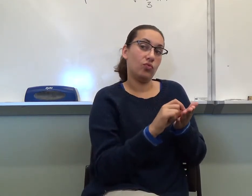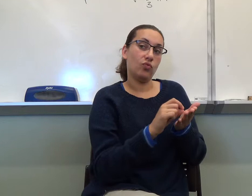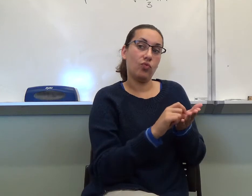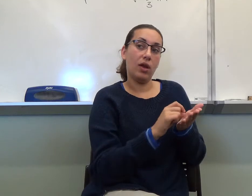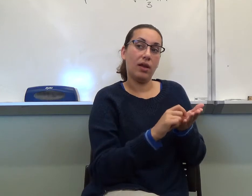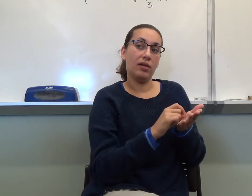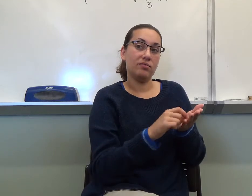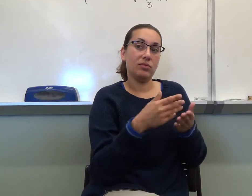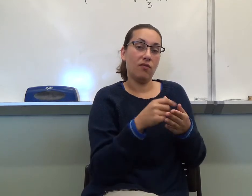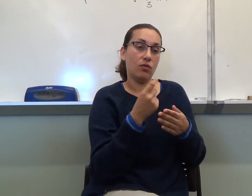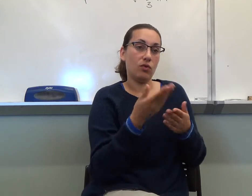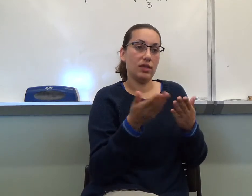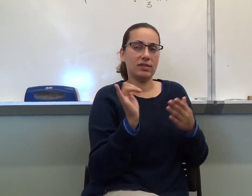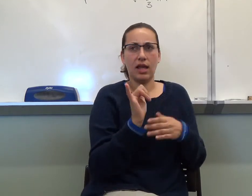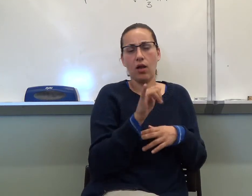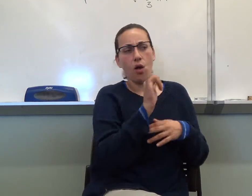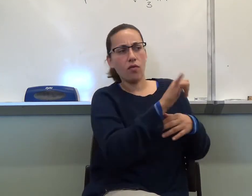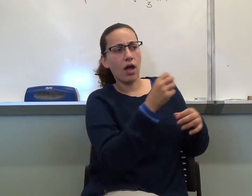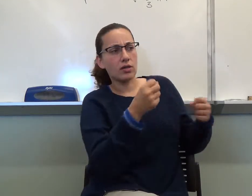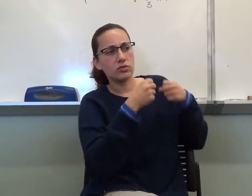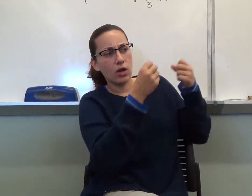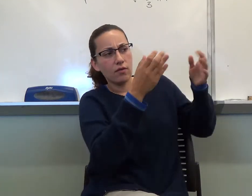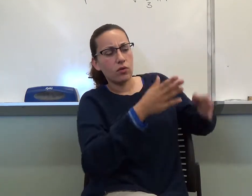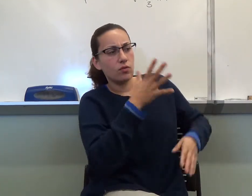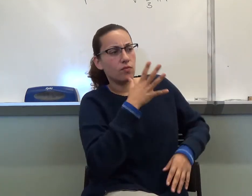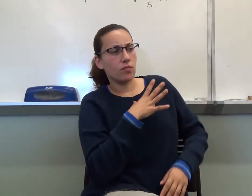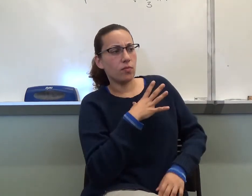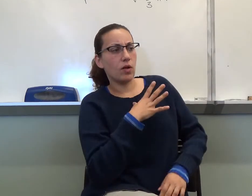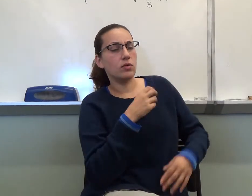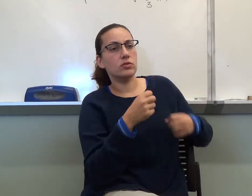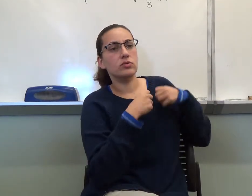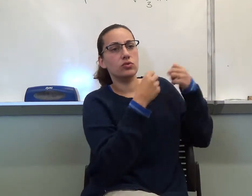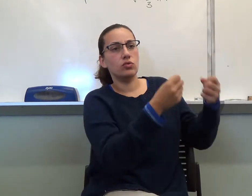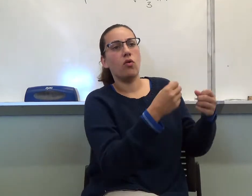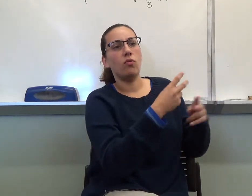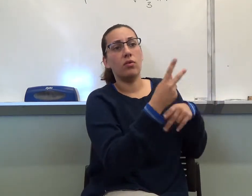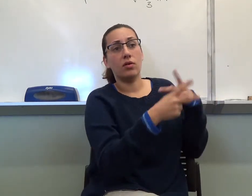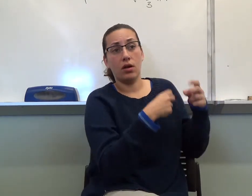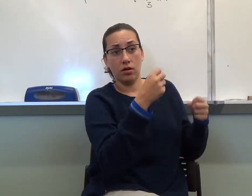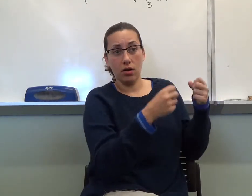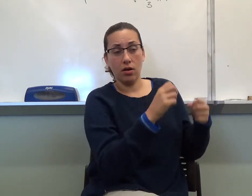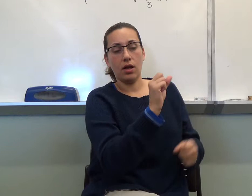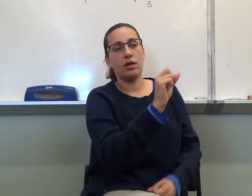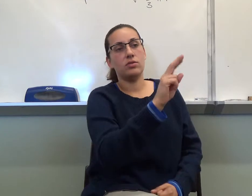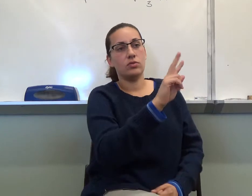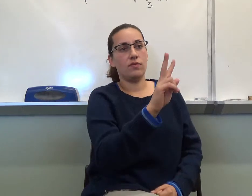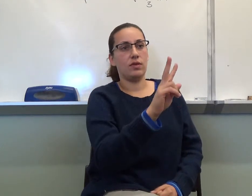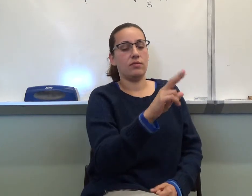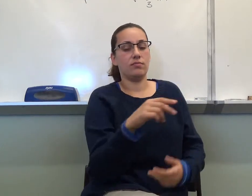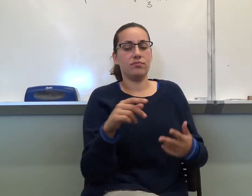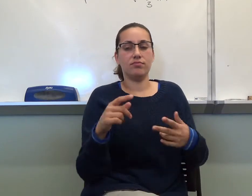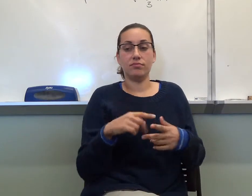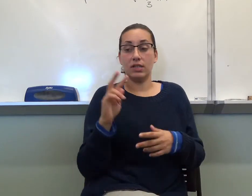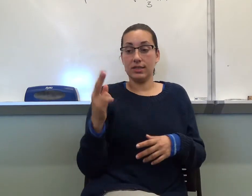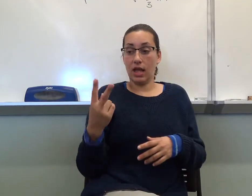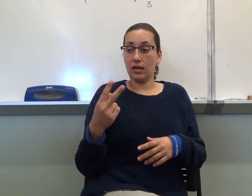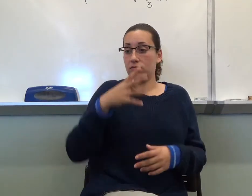here's a female driver, and the female driver came in an SUV. Okay. Male driver comes in a truck, and so forth and so on.